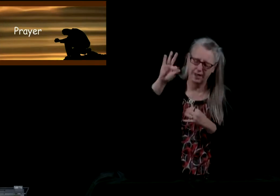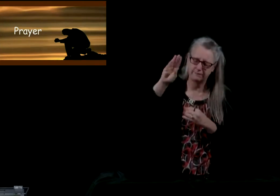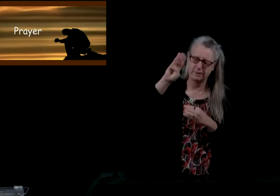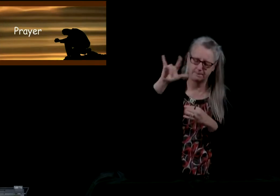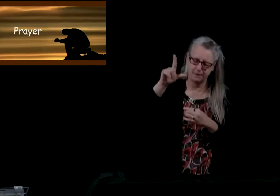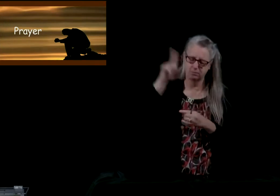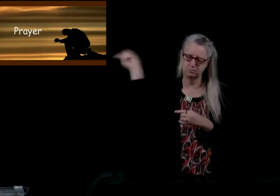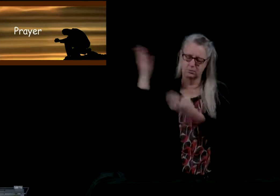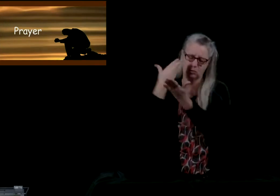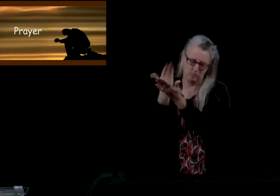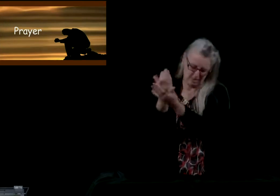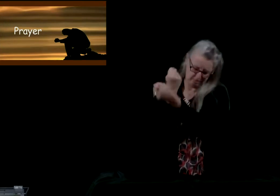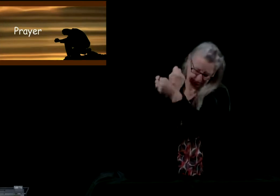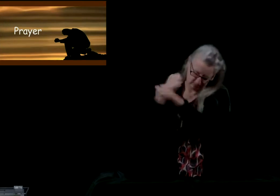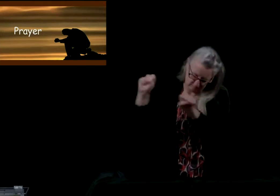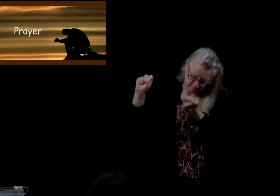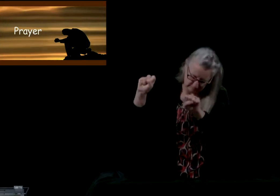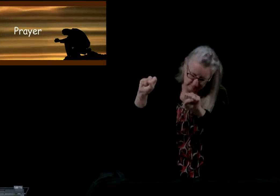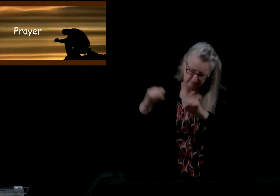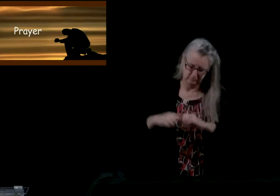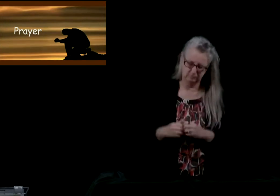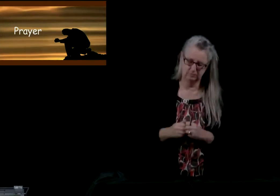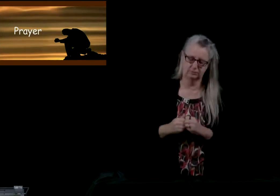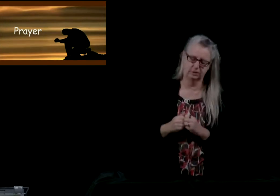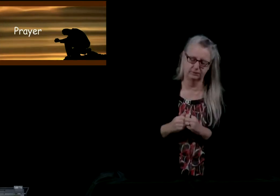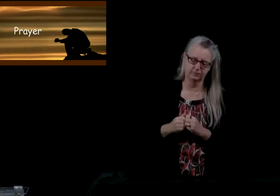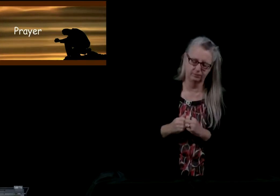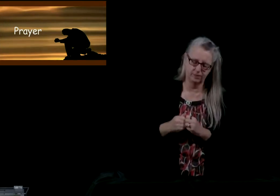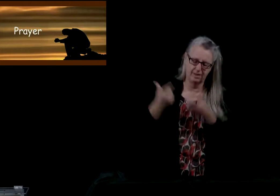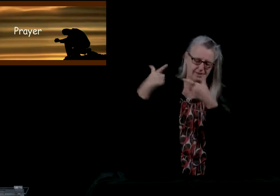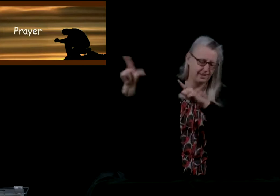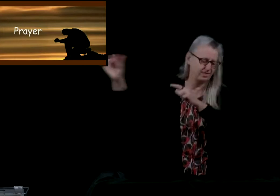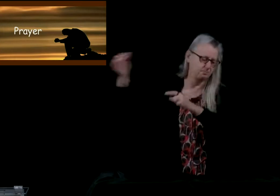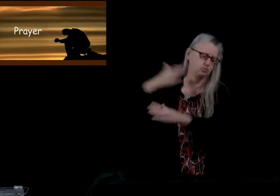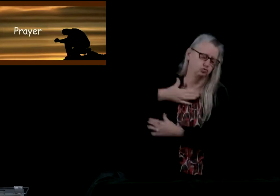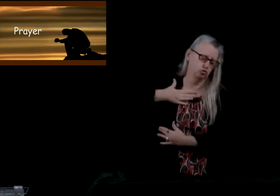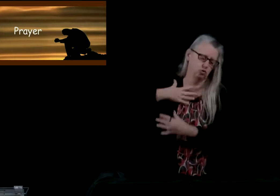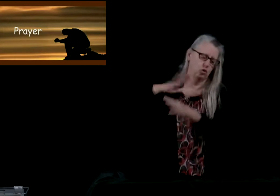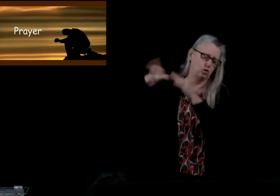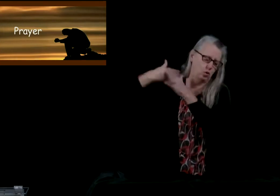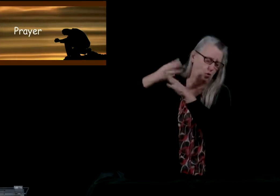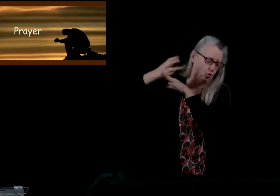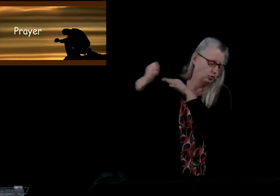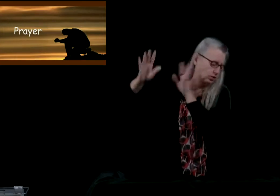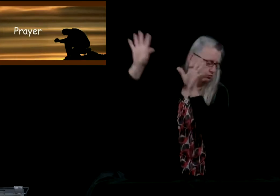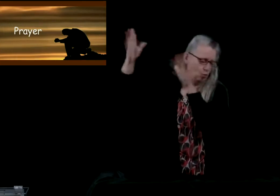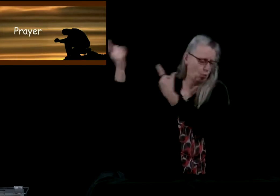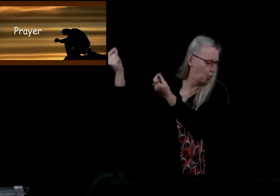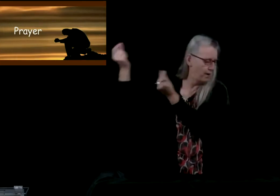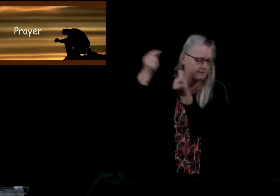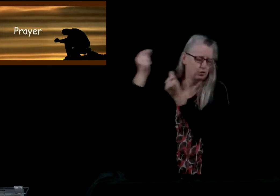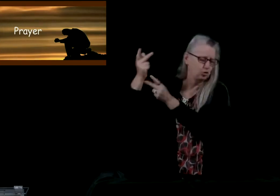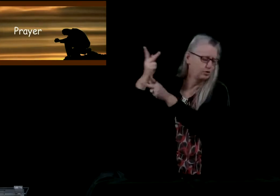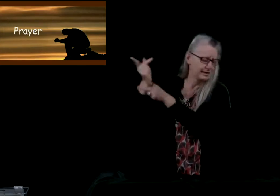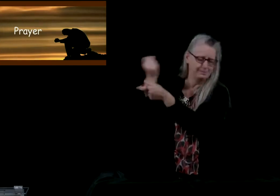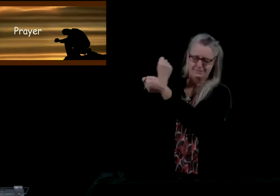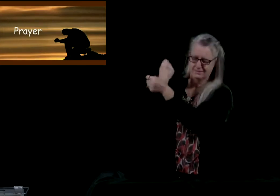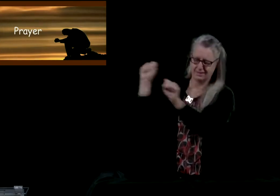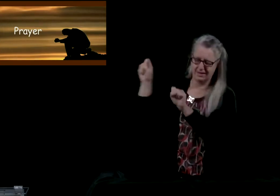late. And thanks for Jeff being safe for his arrival in Miami. I hope they enjoy their whole day, whatever they're